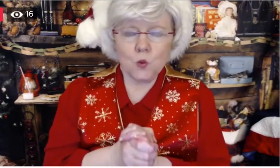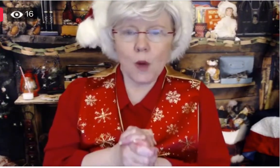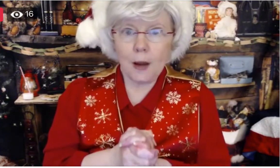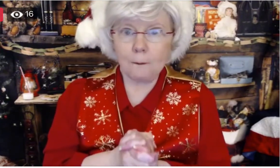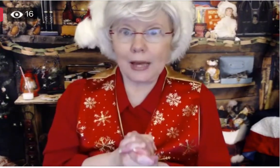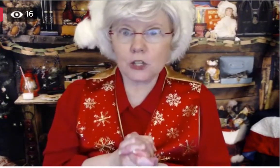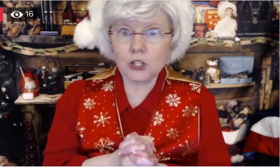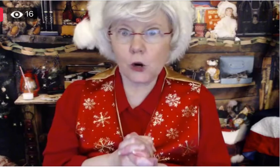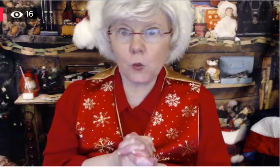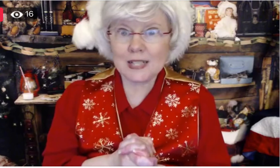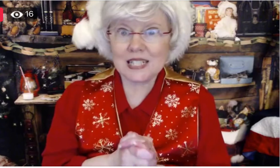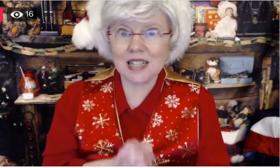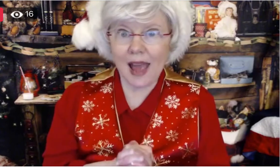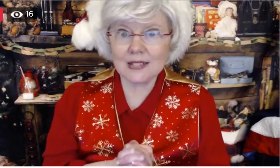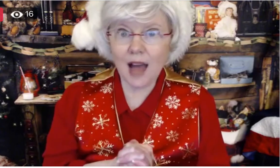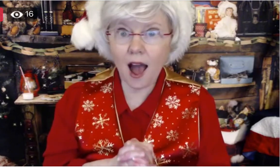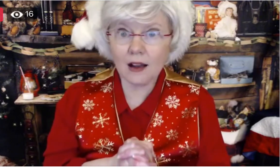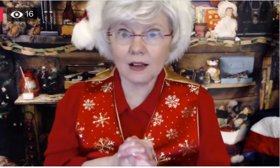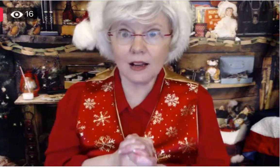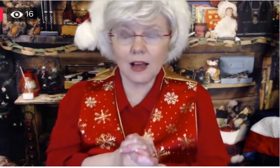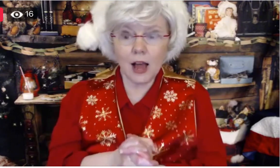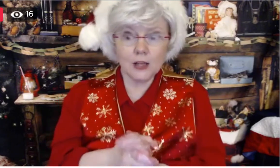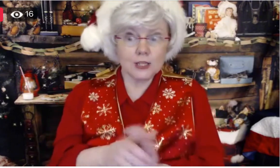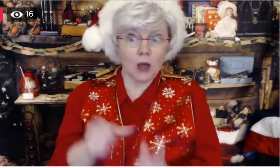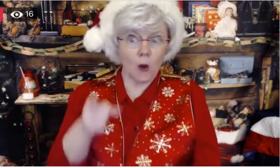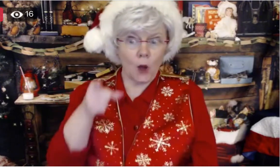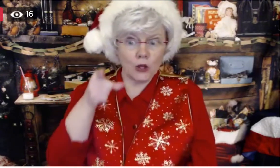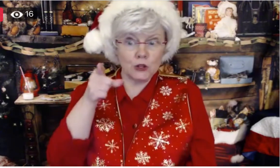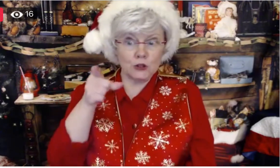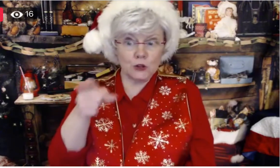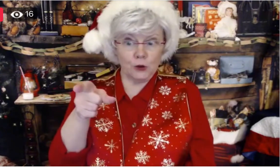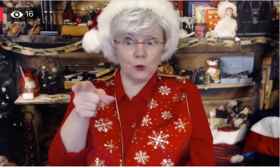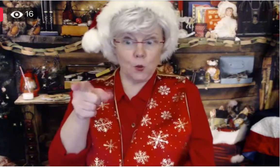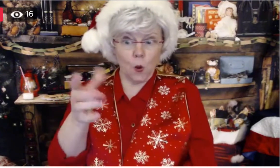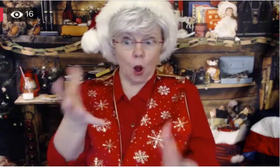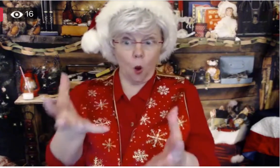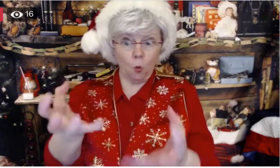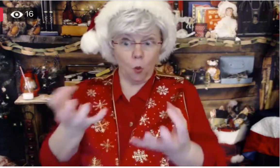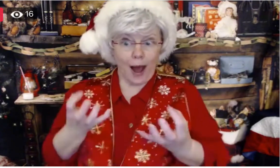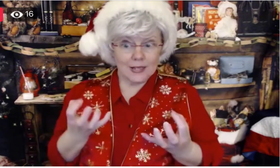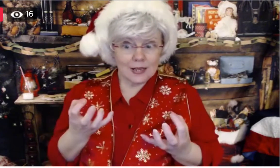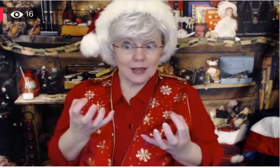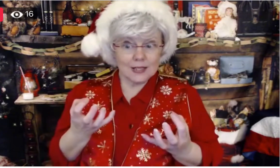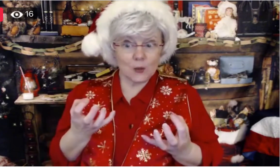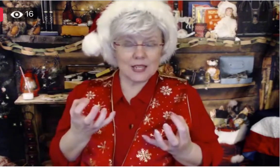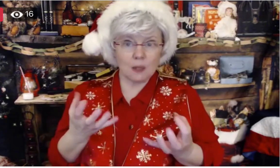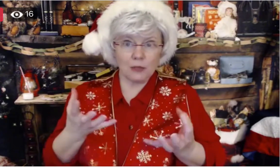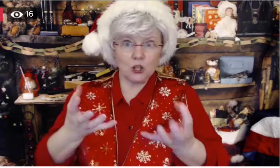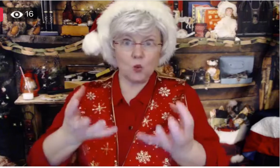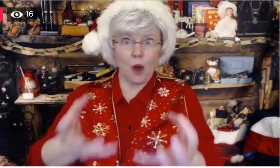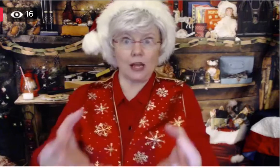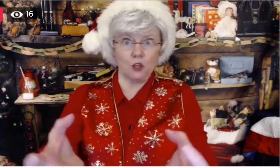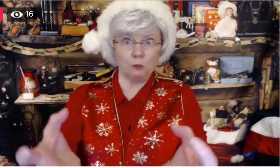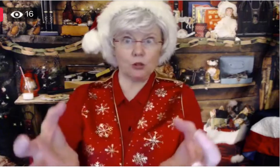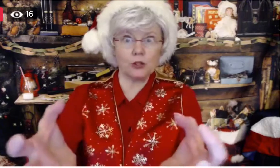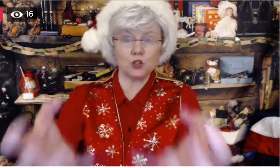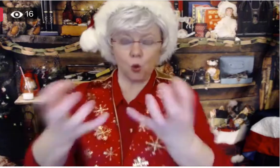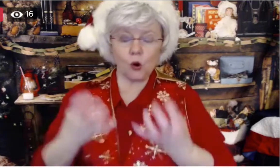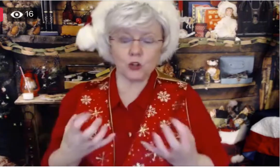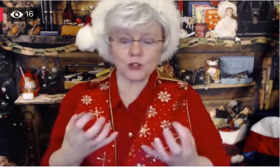want a picture with Santa? So you want, so it's something you want and you pull it toward